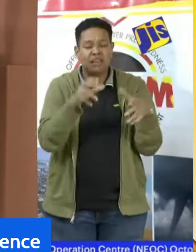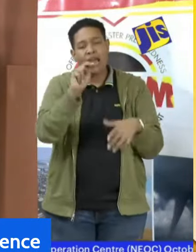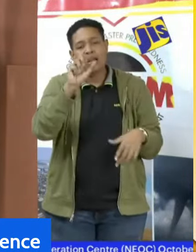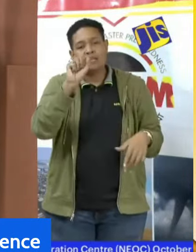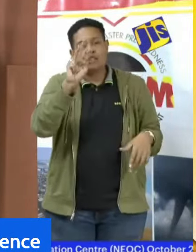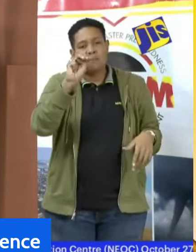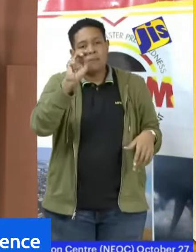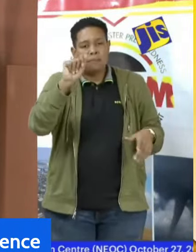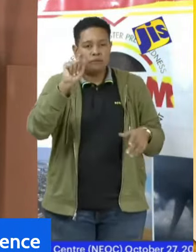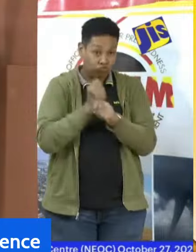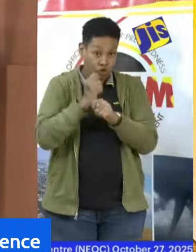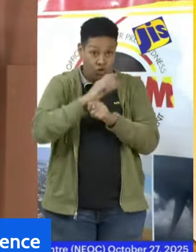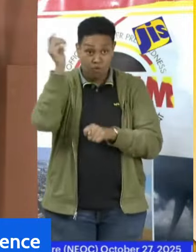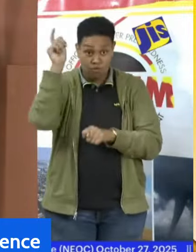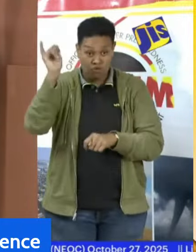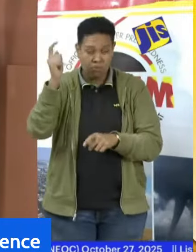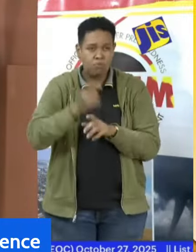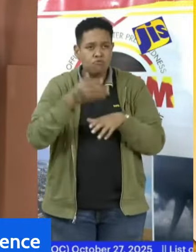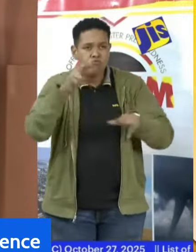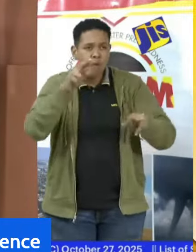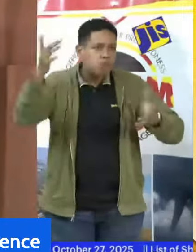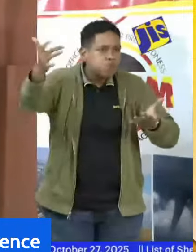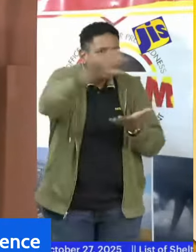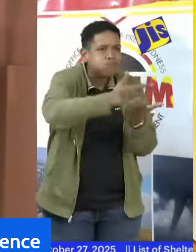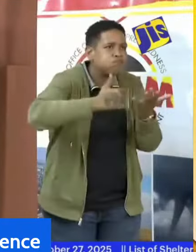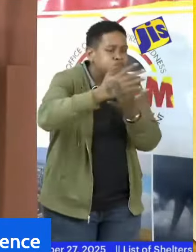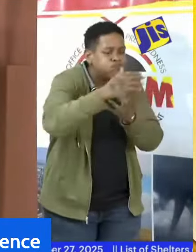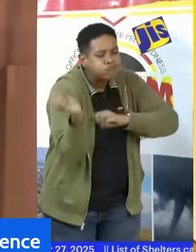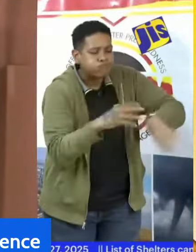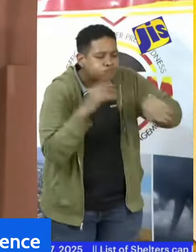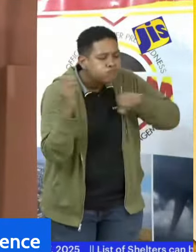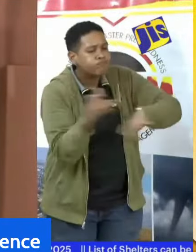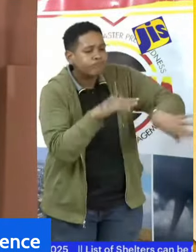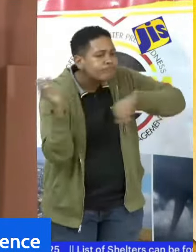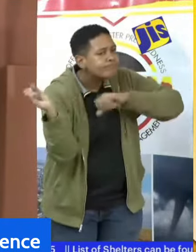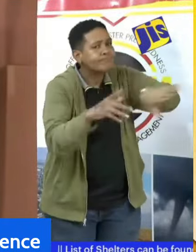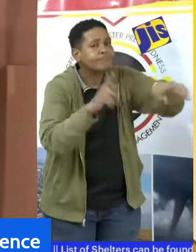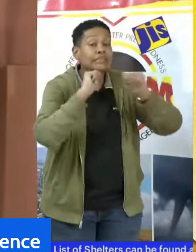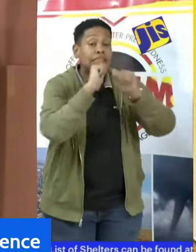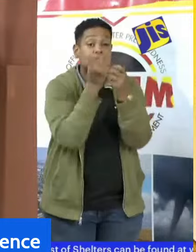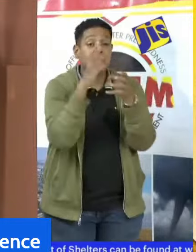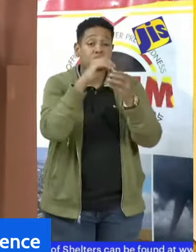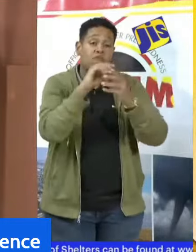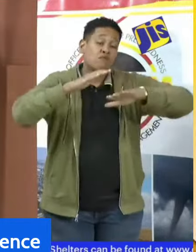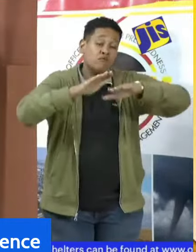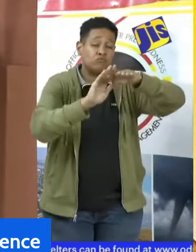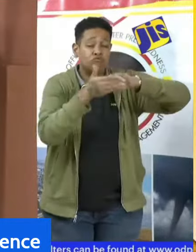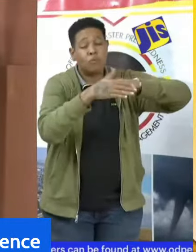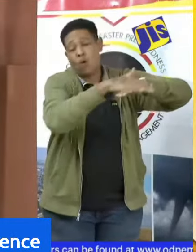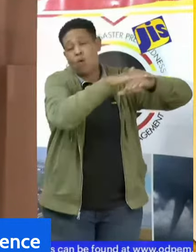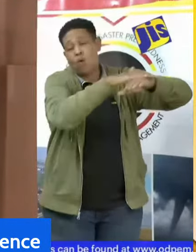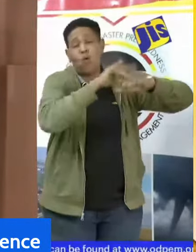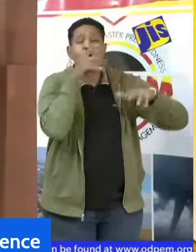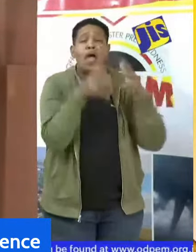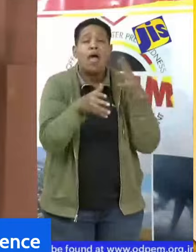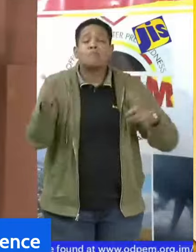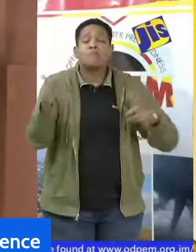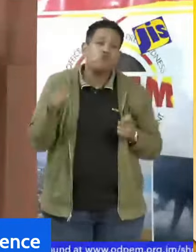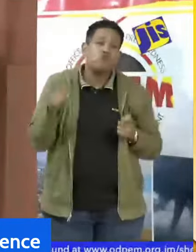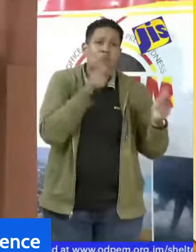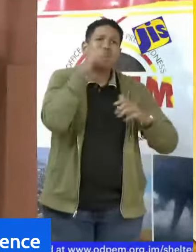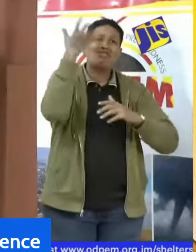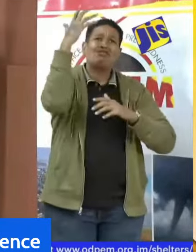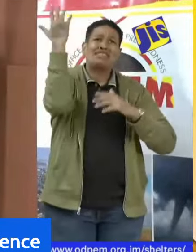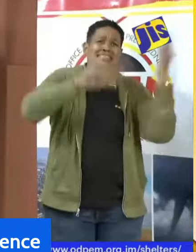Authority is on the road, and they are a part of that team island-wide that is helping to remove